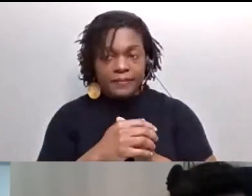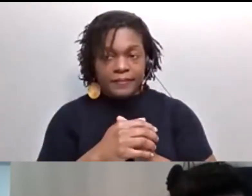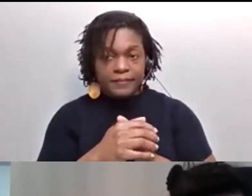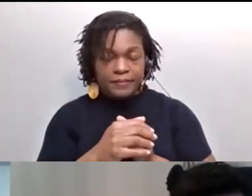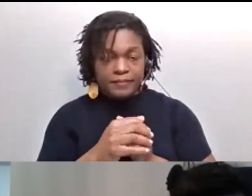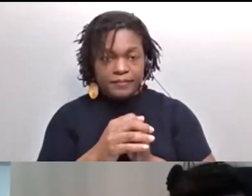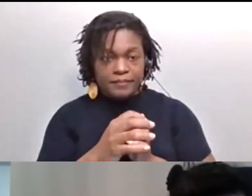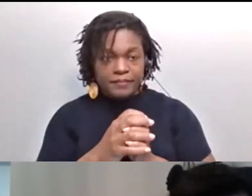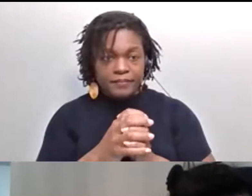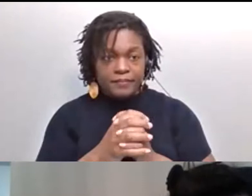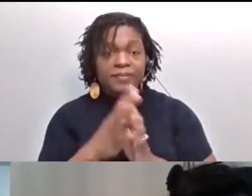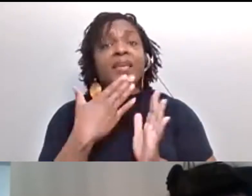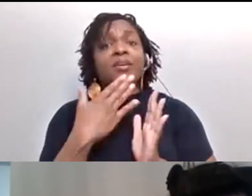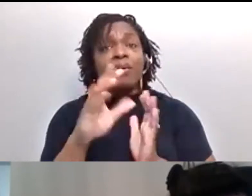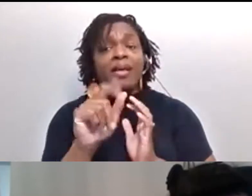Thank you, Kathy.